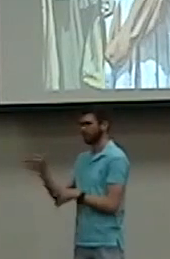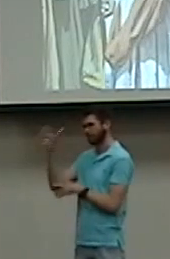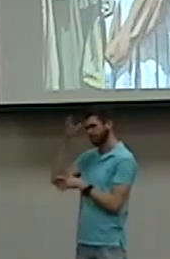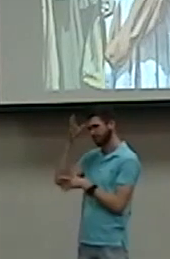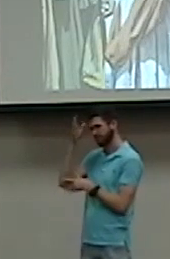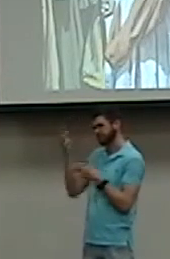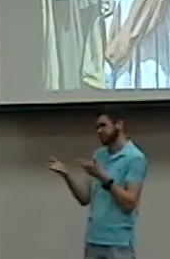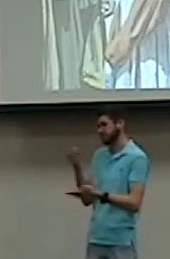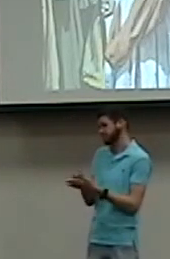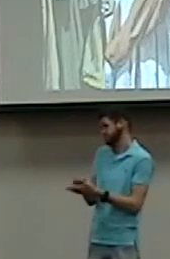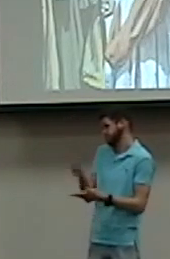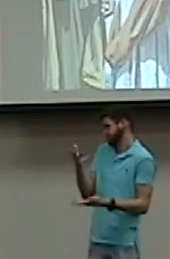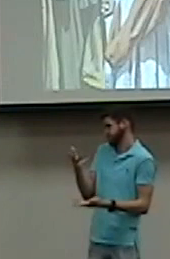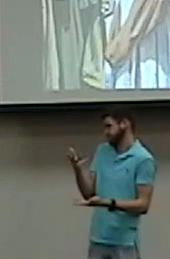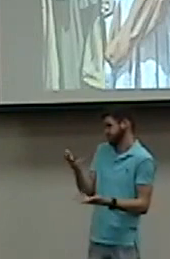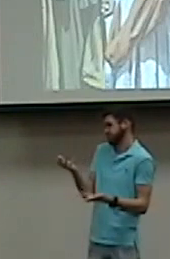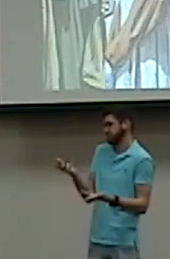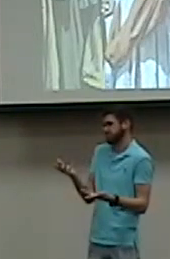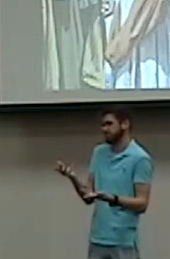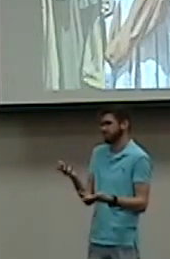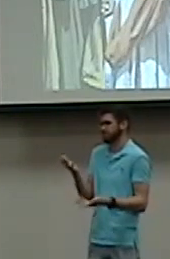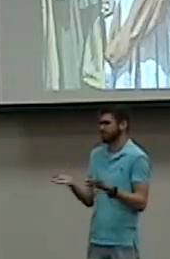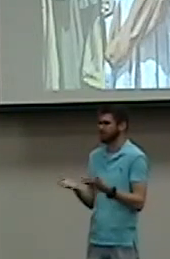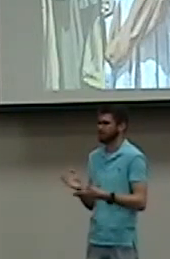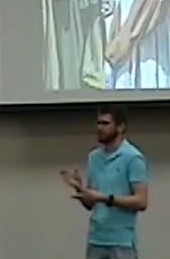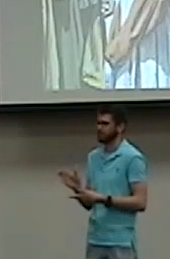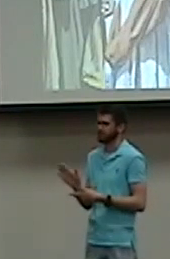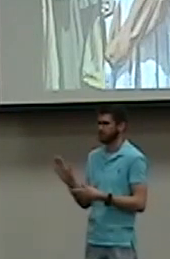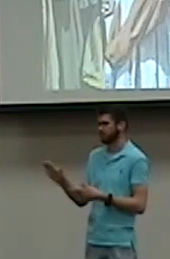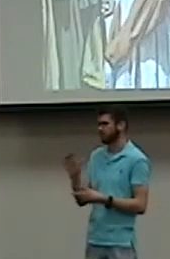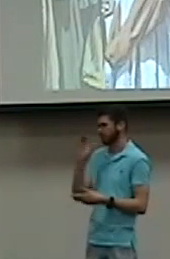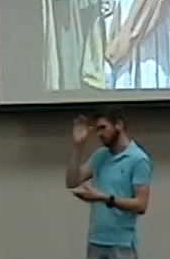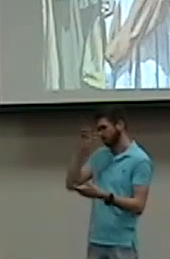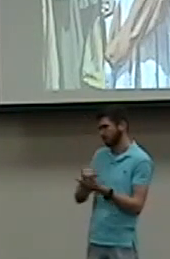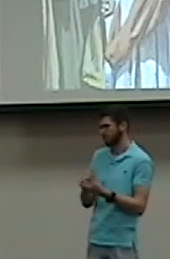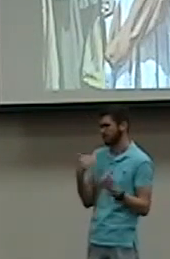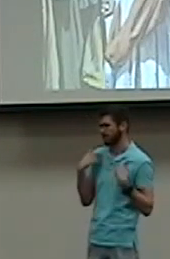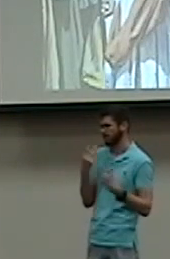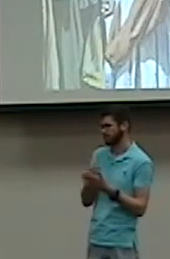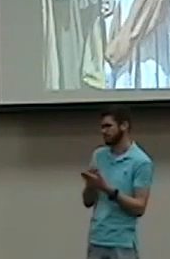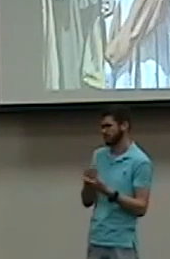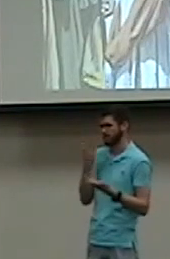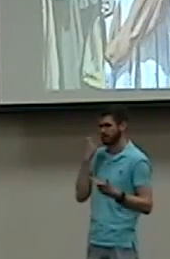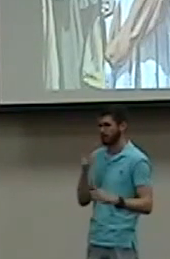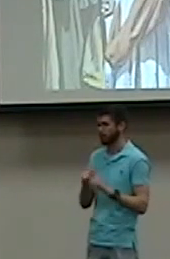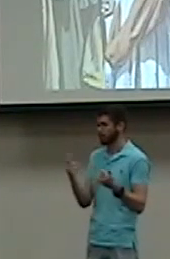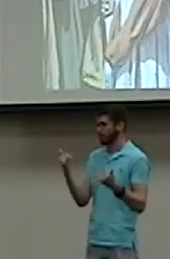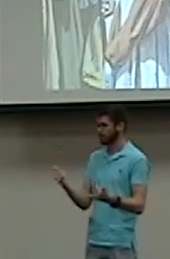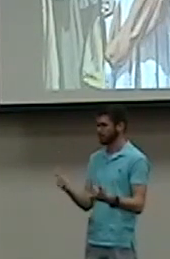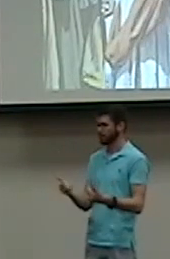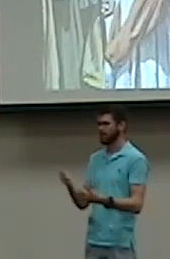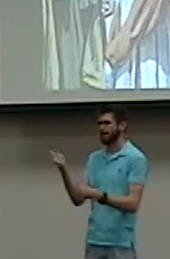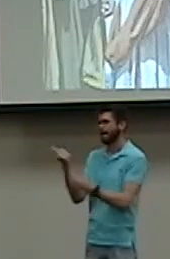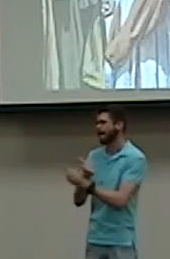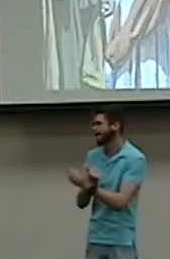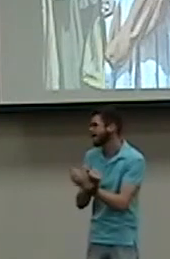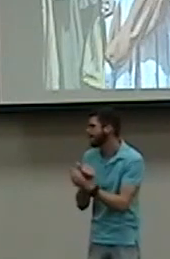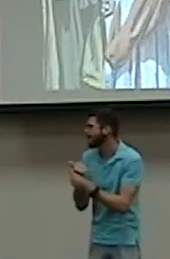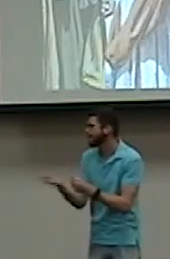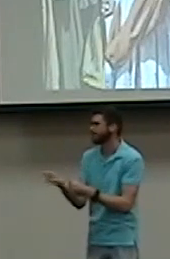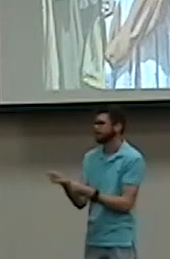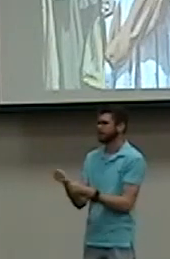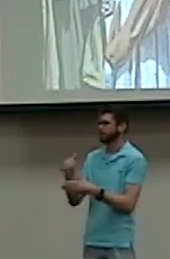been well-to-do. Maybe if she was married, her husband had some money. But by this point, she has used every dime of it trying to get